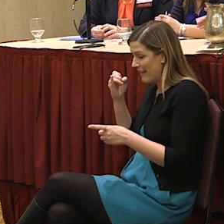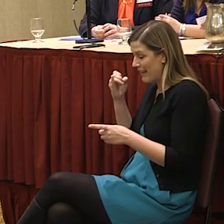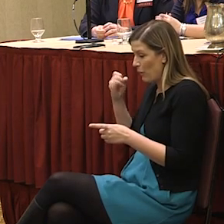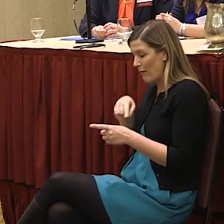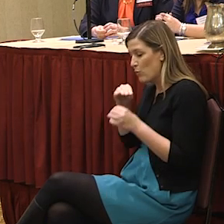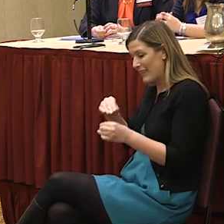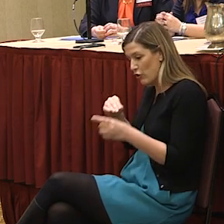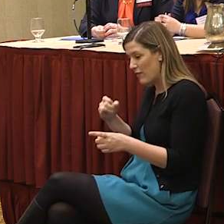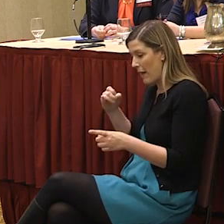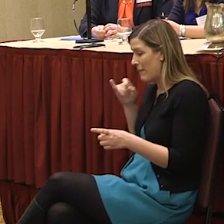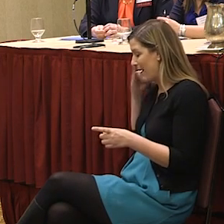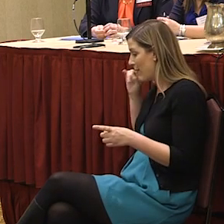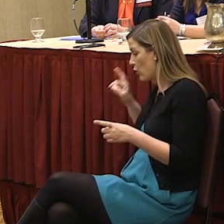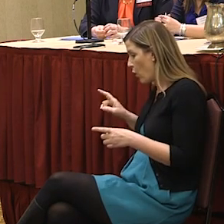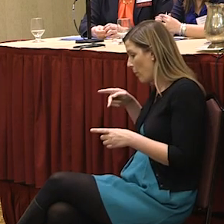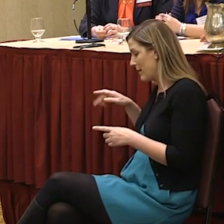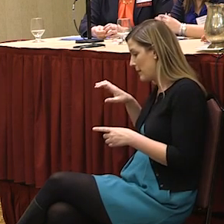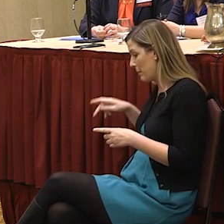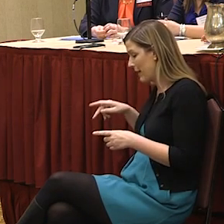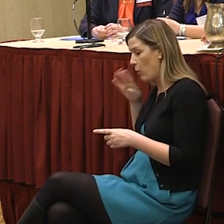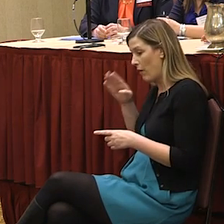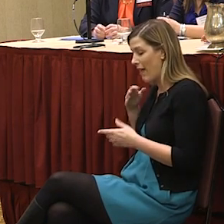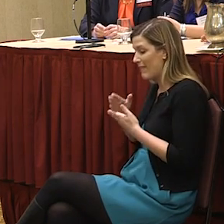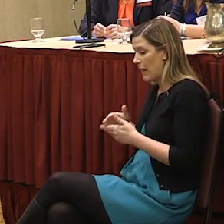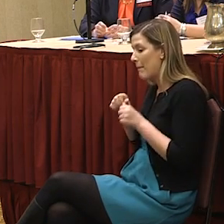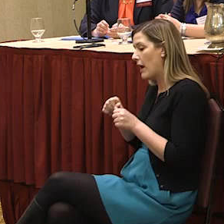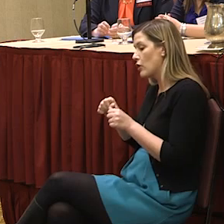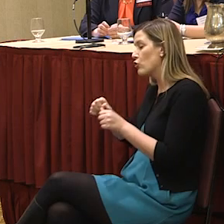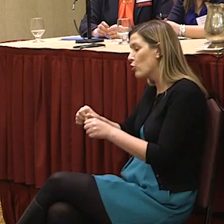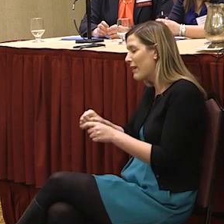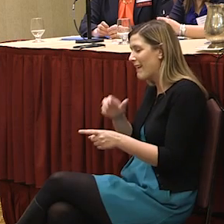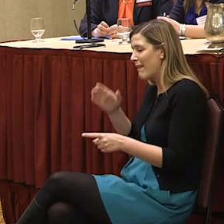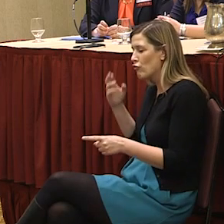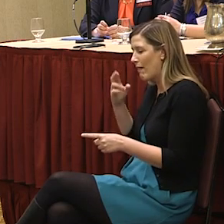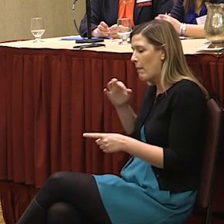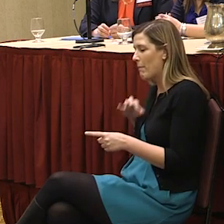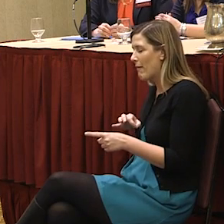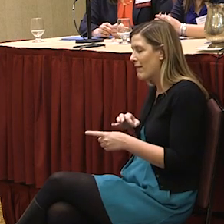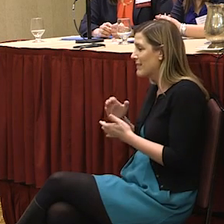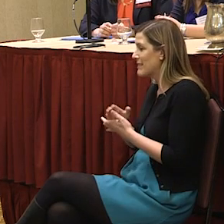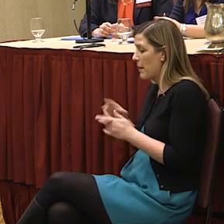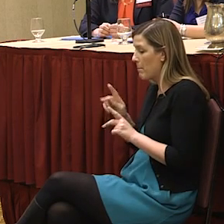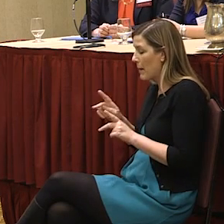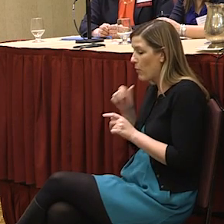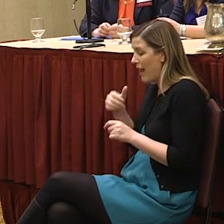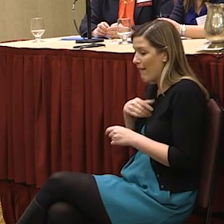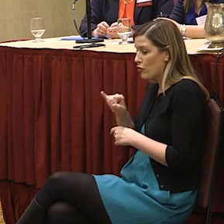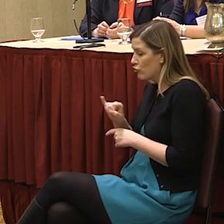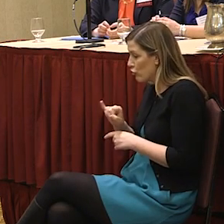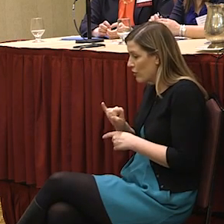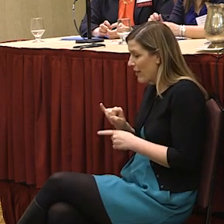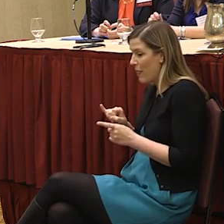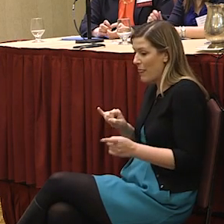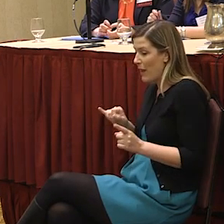continuity in their health and health care that they never realized. Some folks didn't even have insurance, so